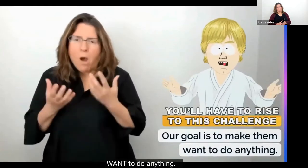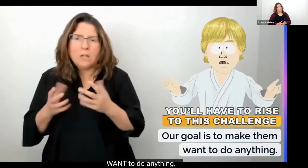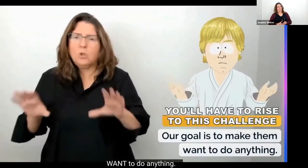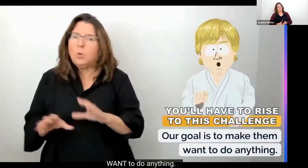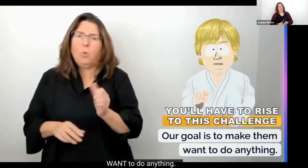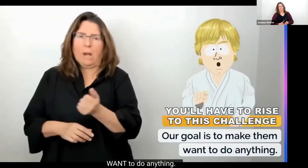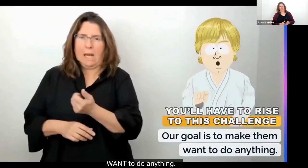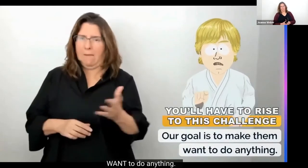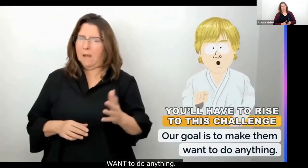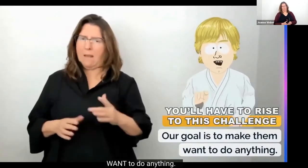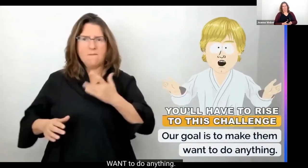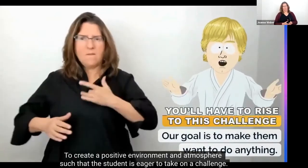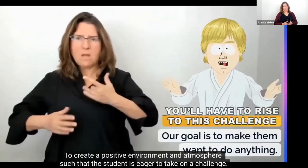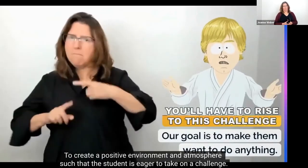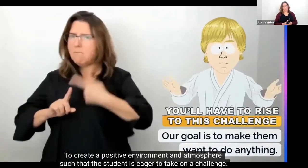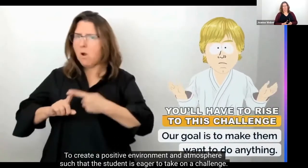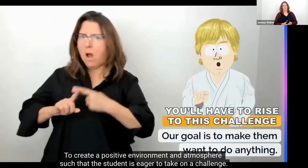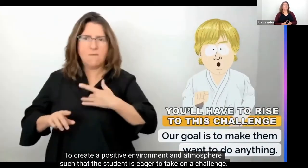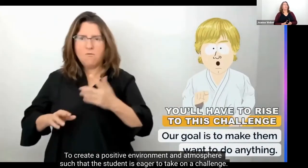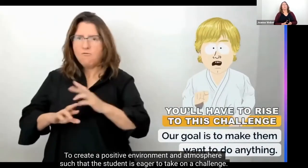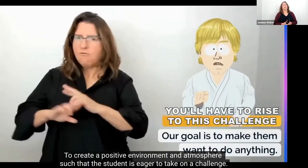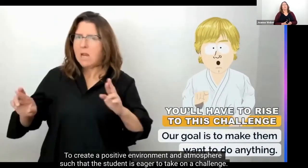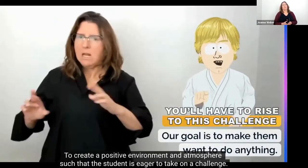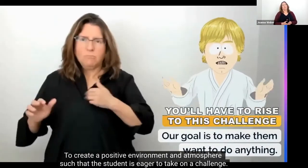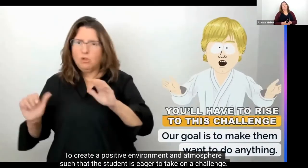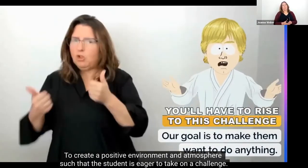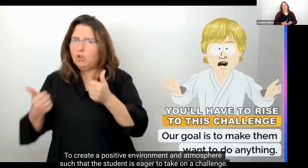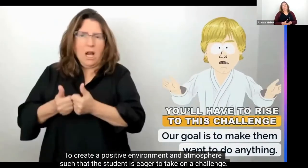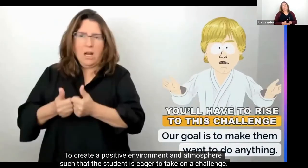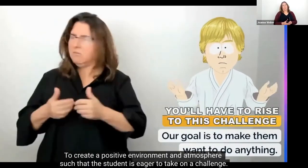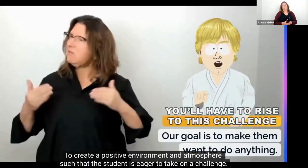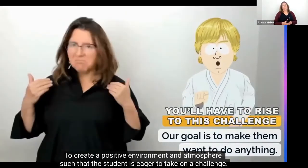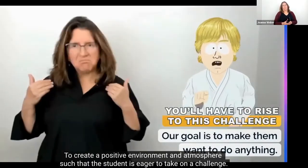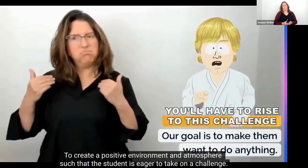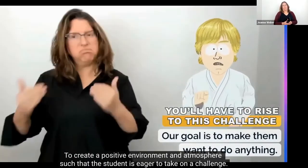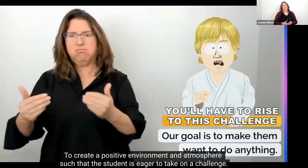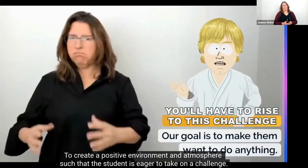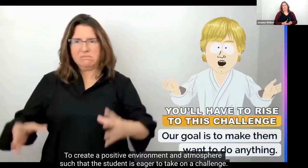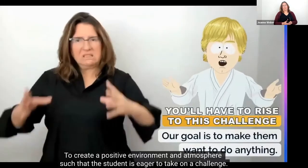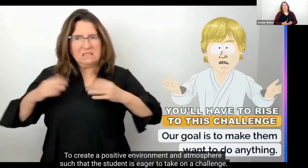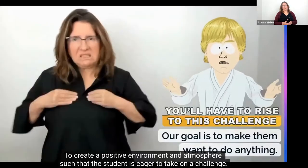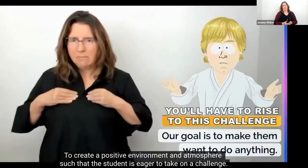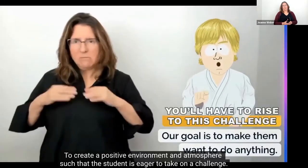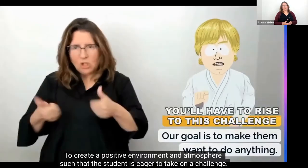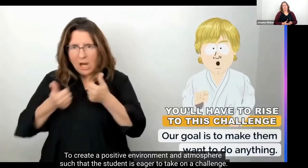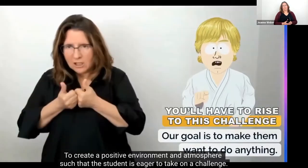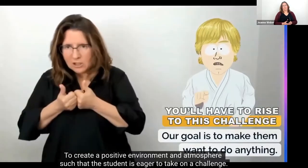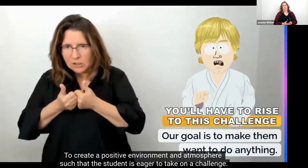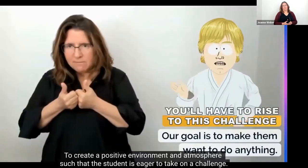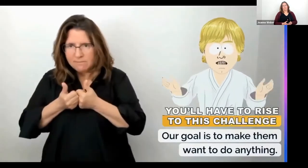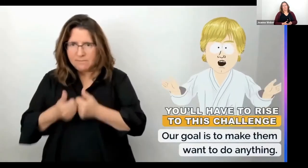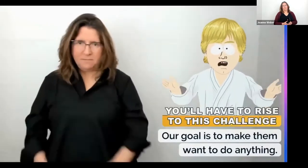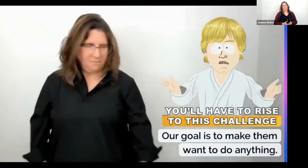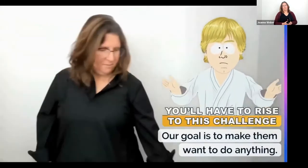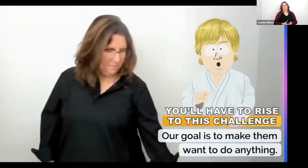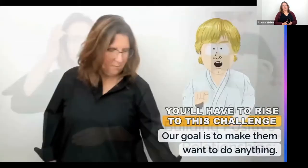want to do anything, to create a positive environment and atmosphere such that the student is eager to take on a